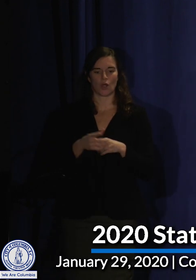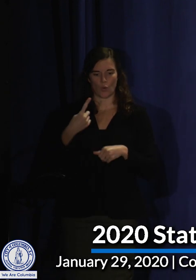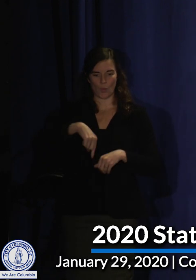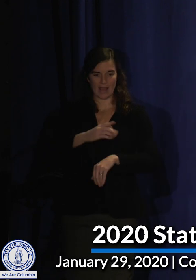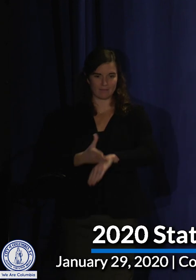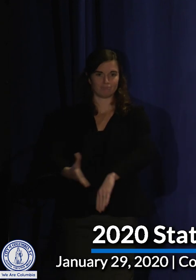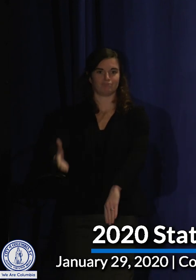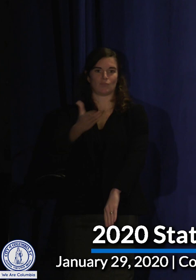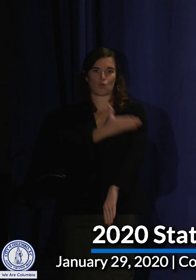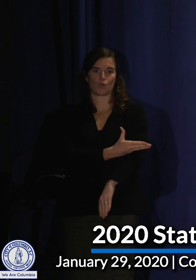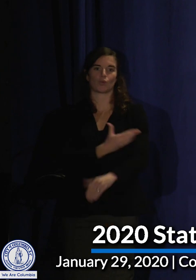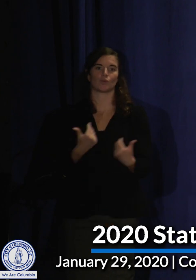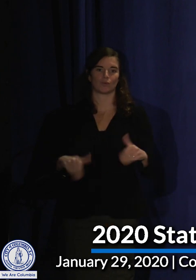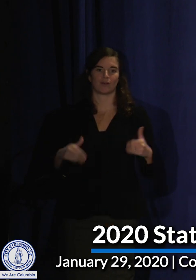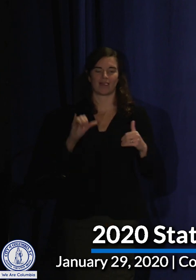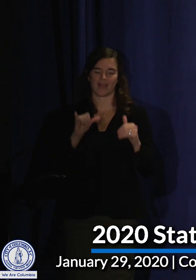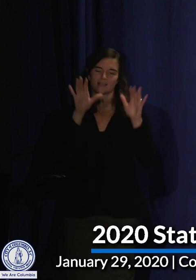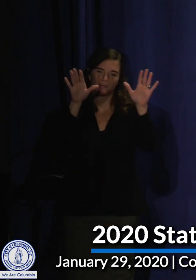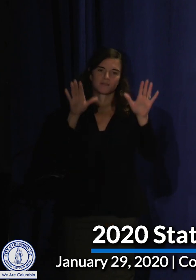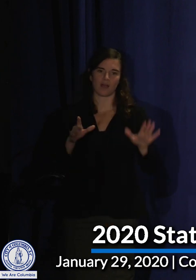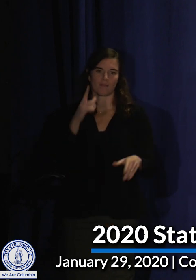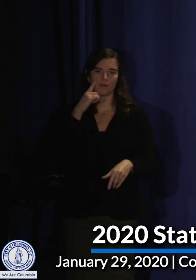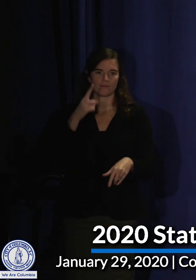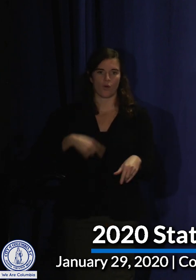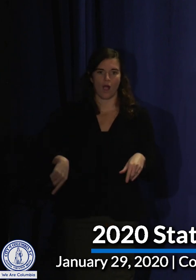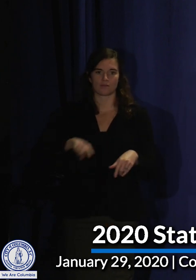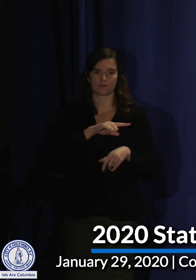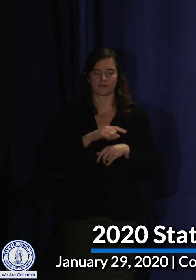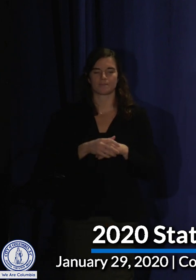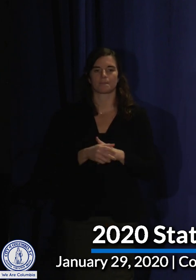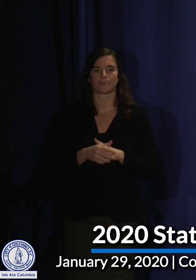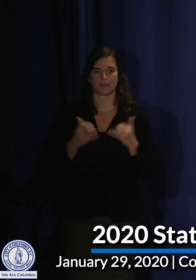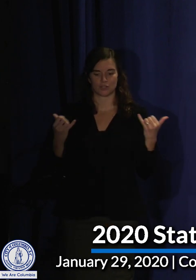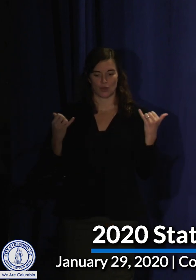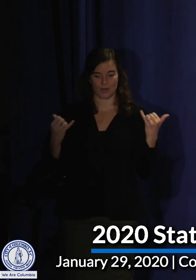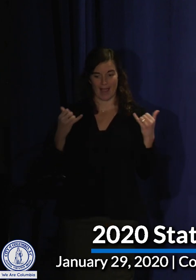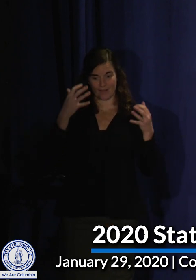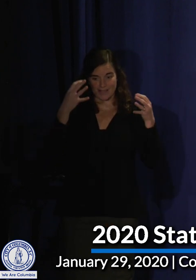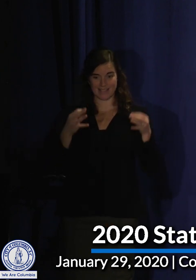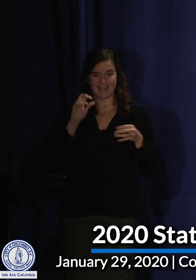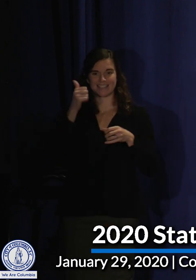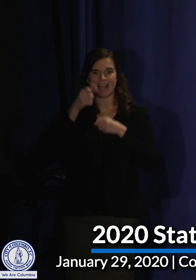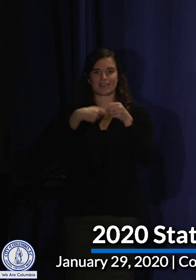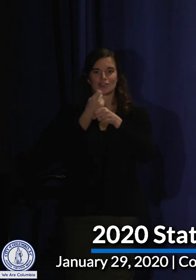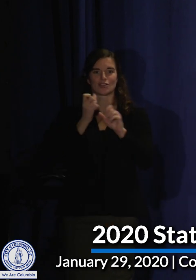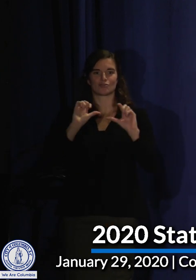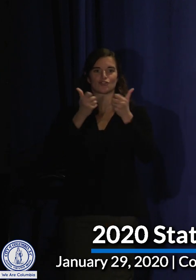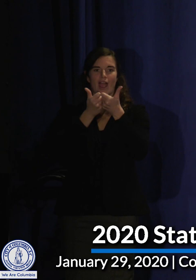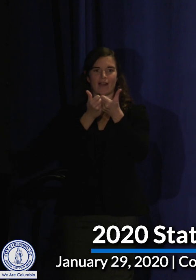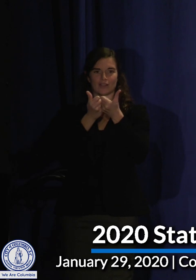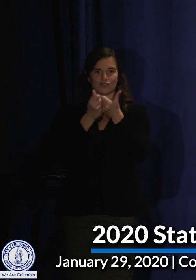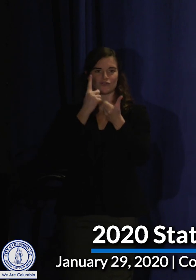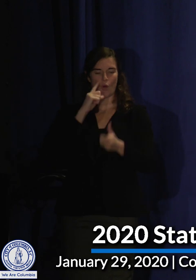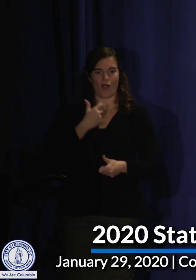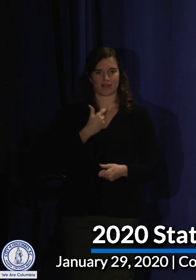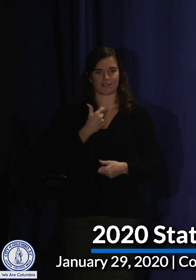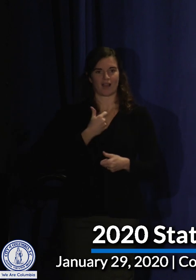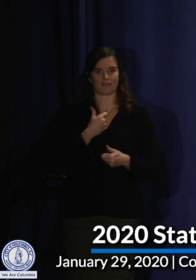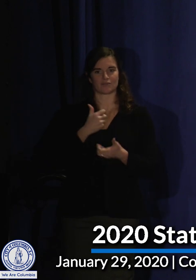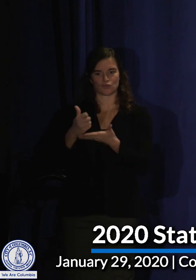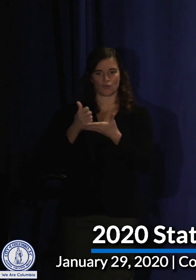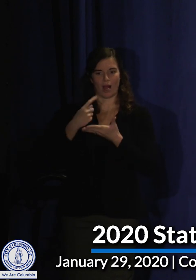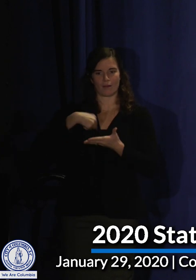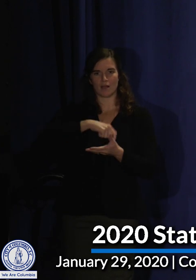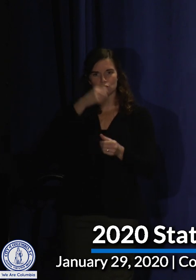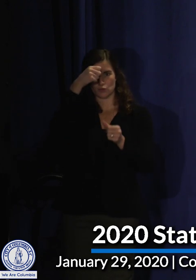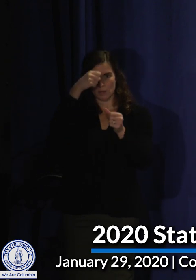the grow up, was phenomenal. So here we decided to do a decade challenge of our own, just to kind of remind us of the